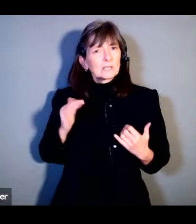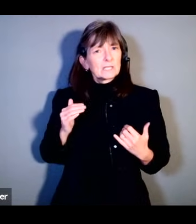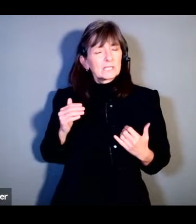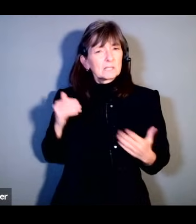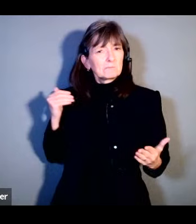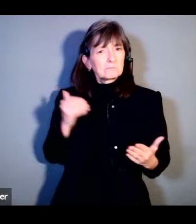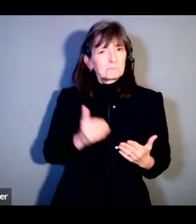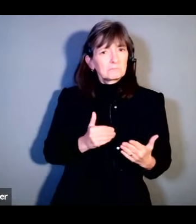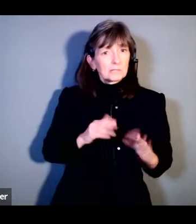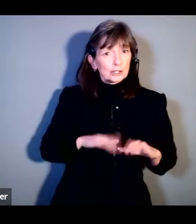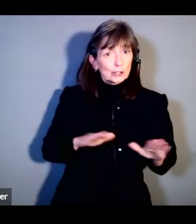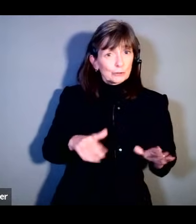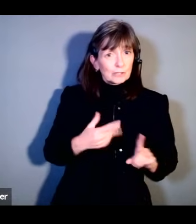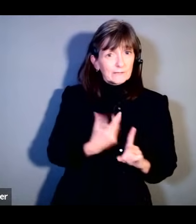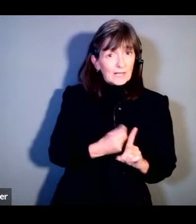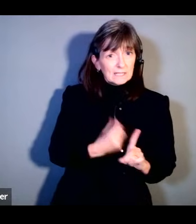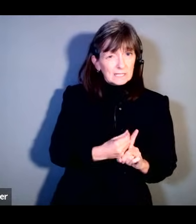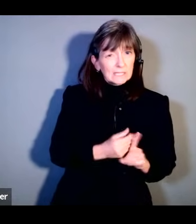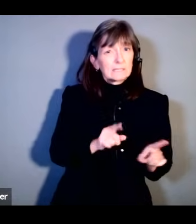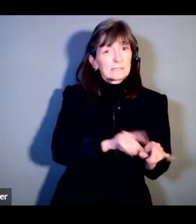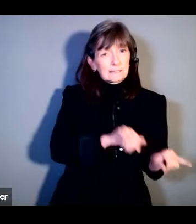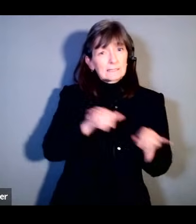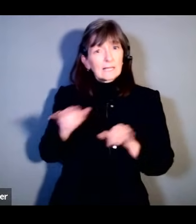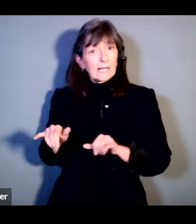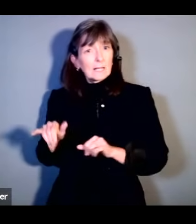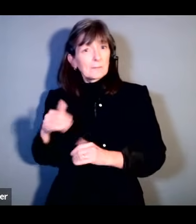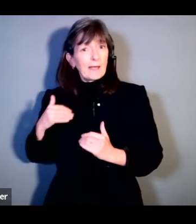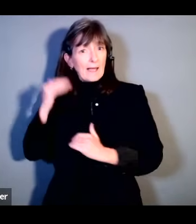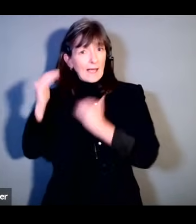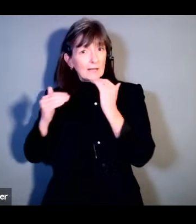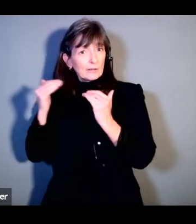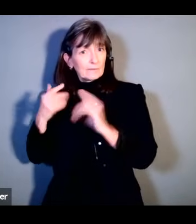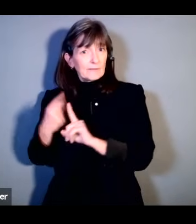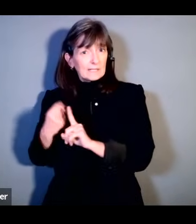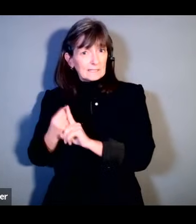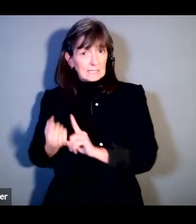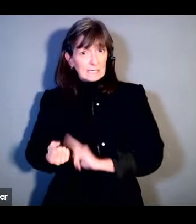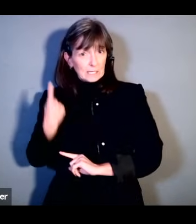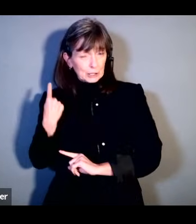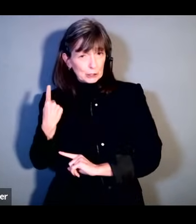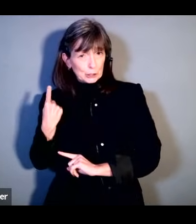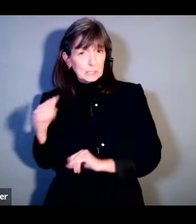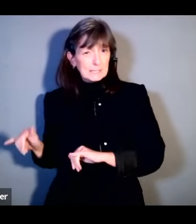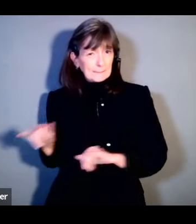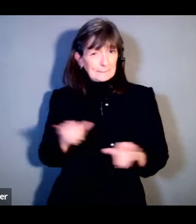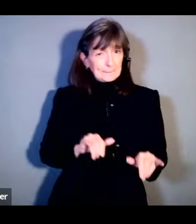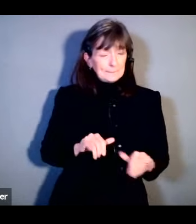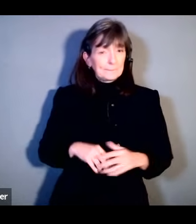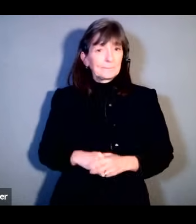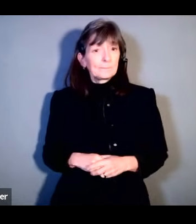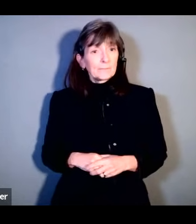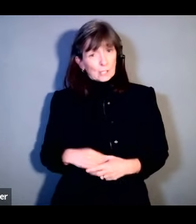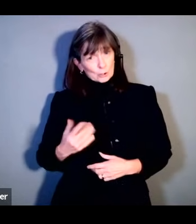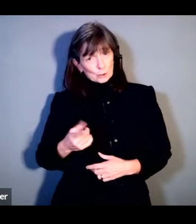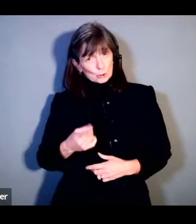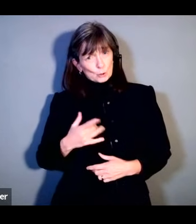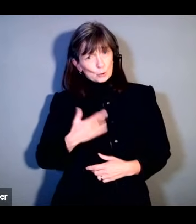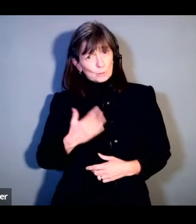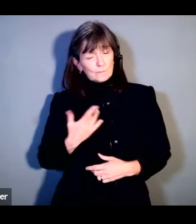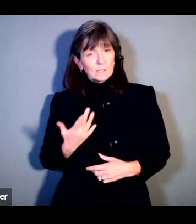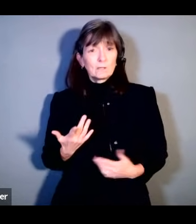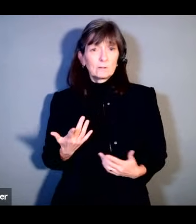with adult vaccines last year. Do you think there's any likelihood at all that we will be